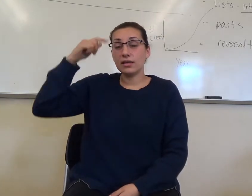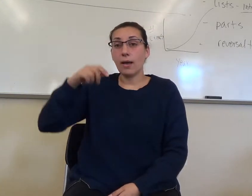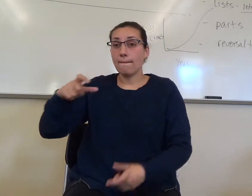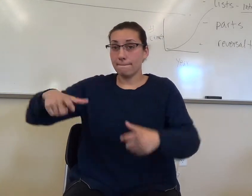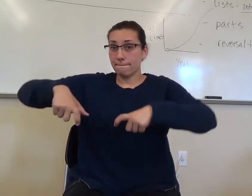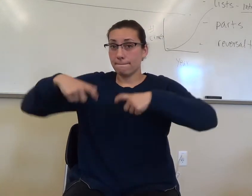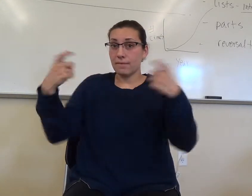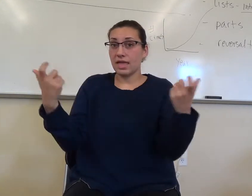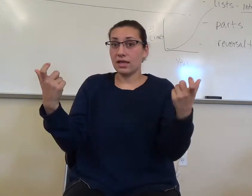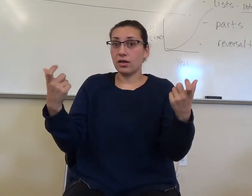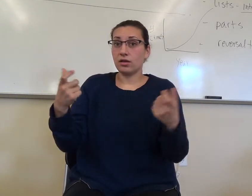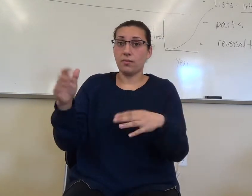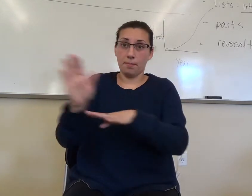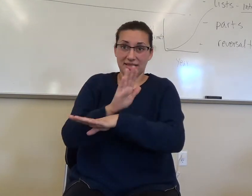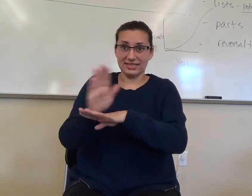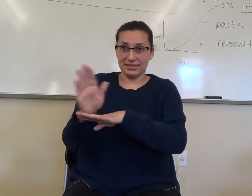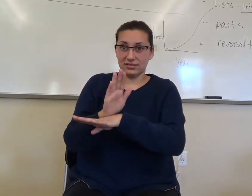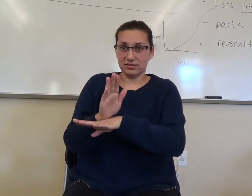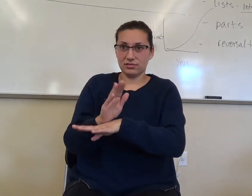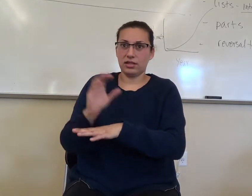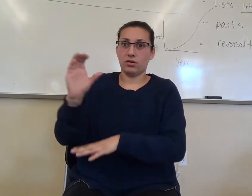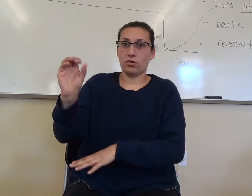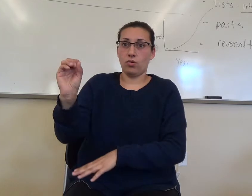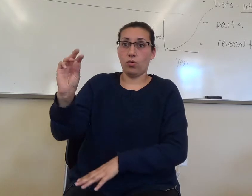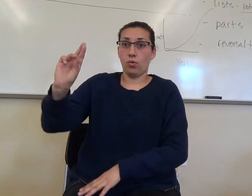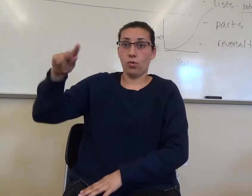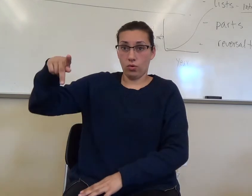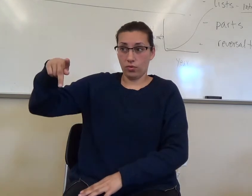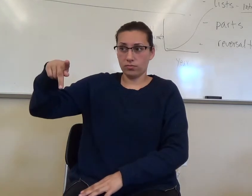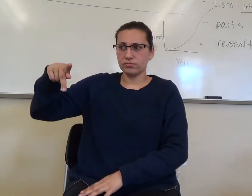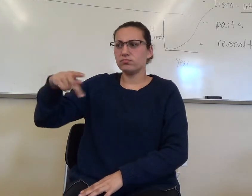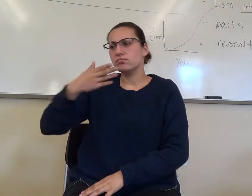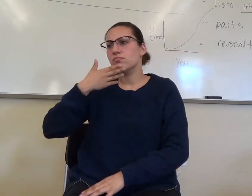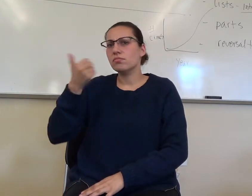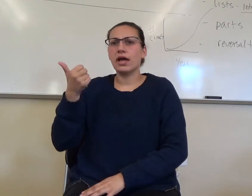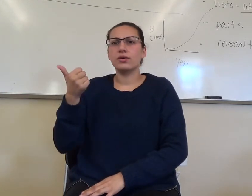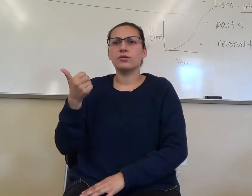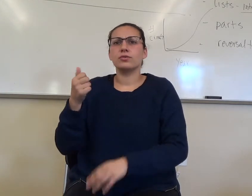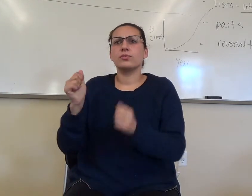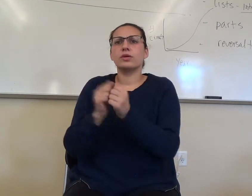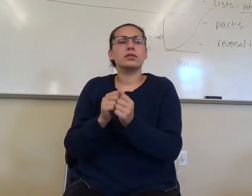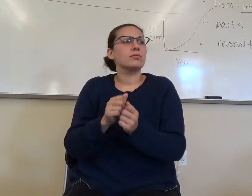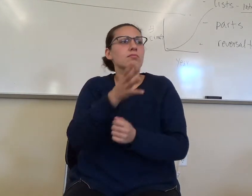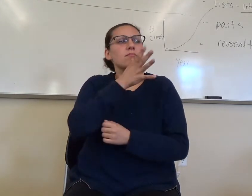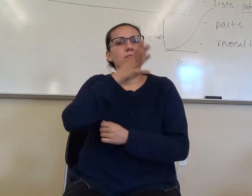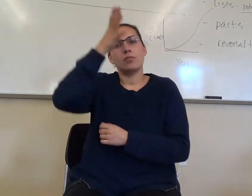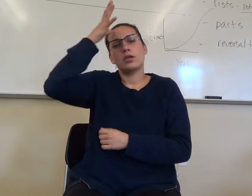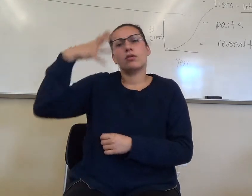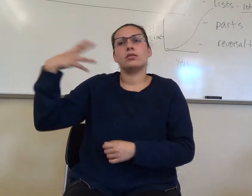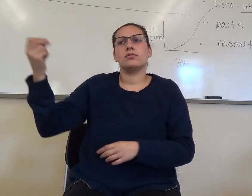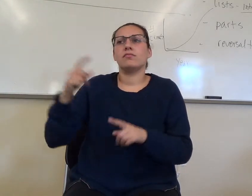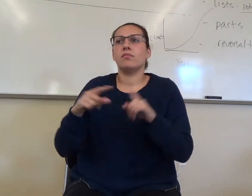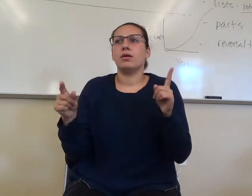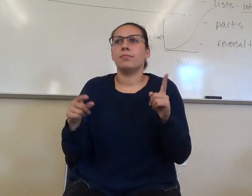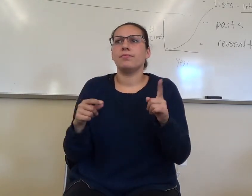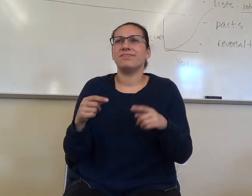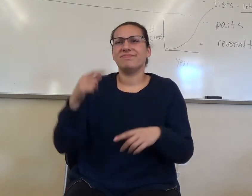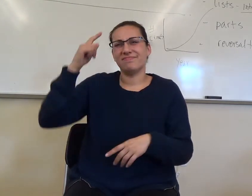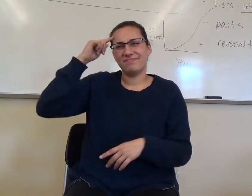than some of the smaller companies, but even then, it's, yeah, and that's I think that's the problem. They've said, I